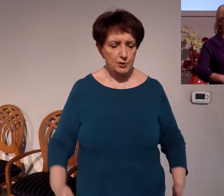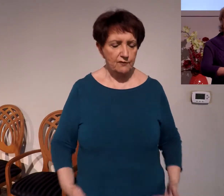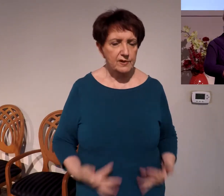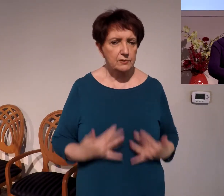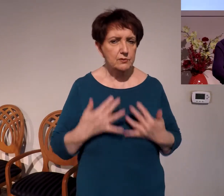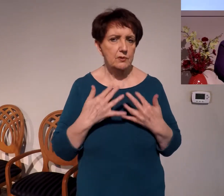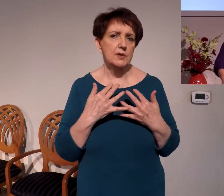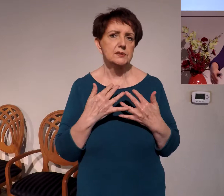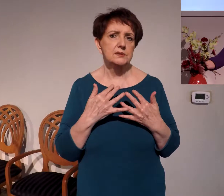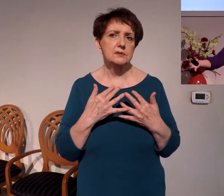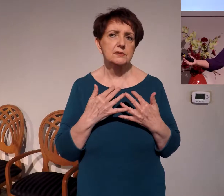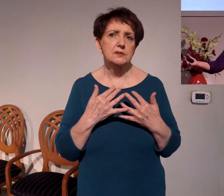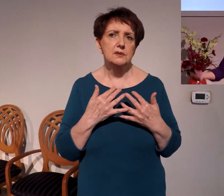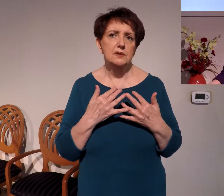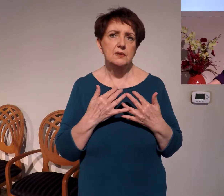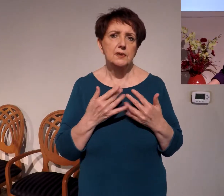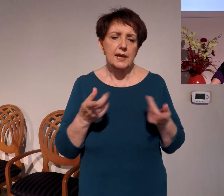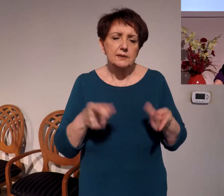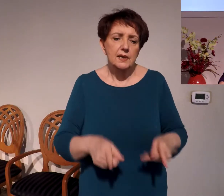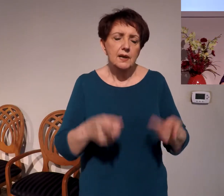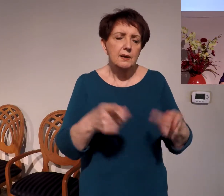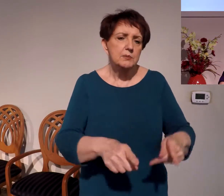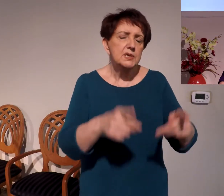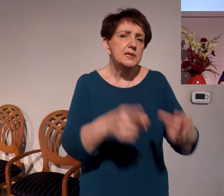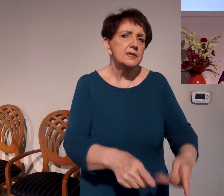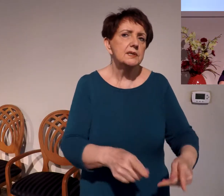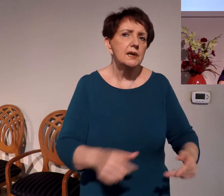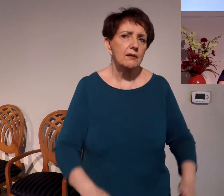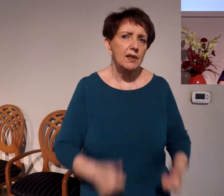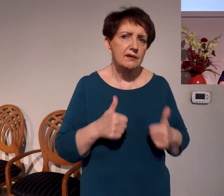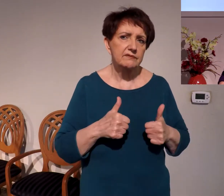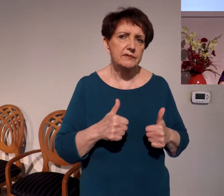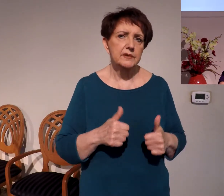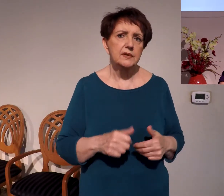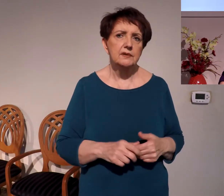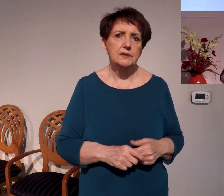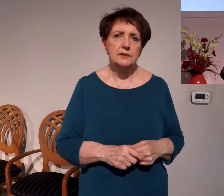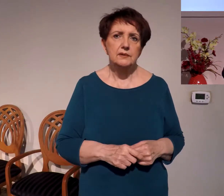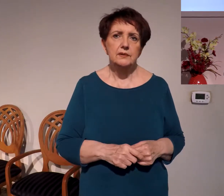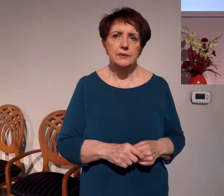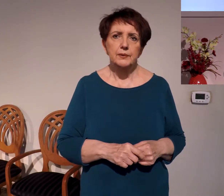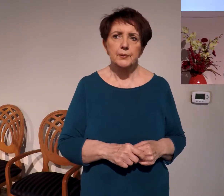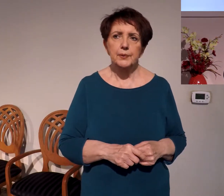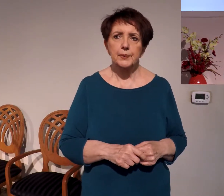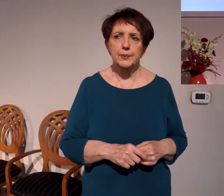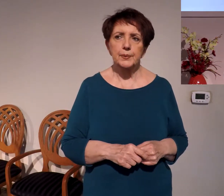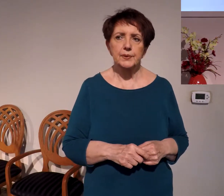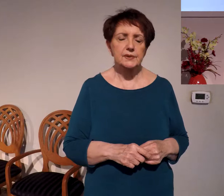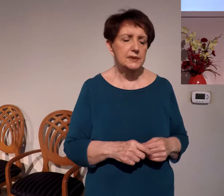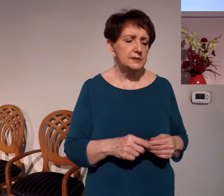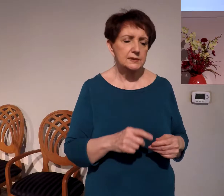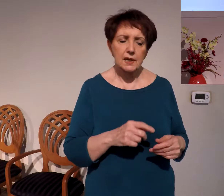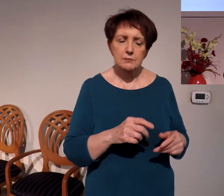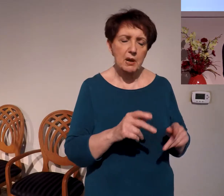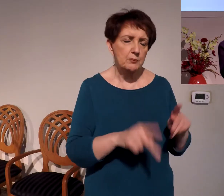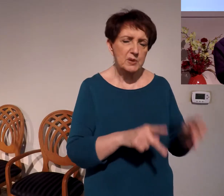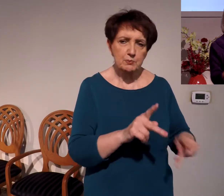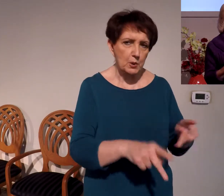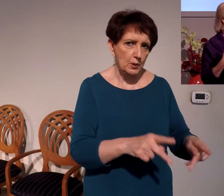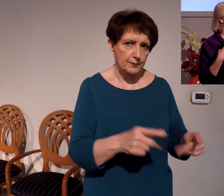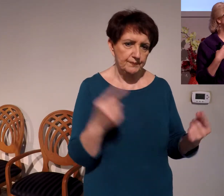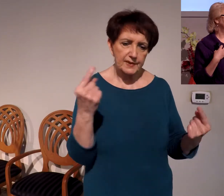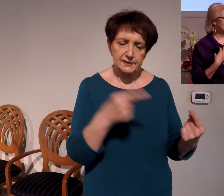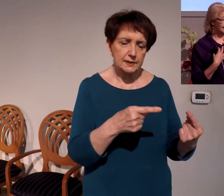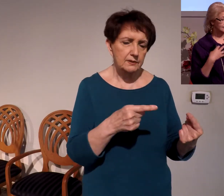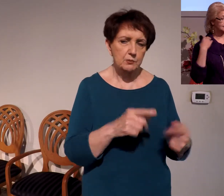and as it is unfolding our life. Do you see? It's not about trusting other people because